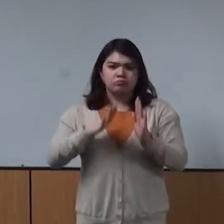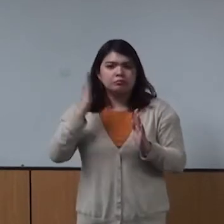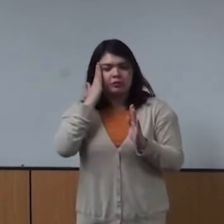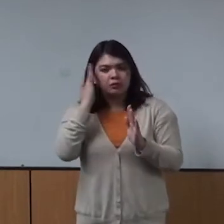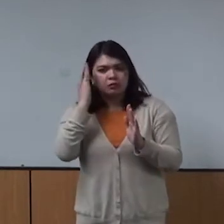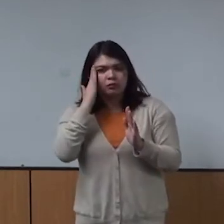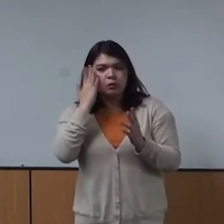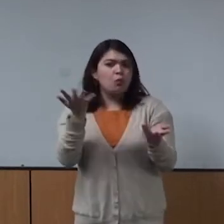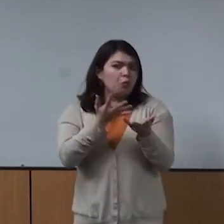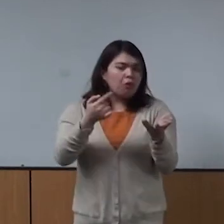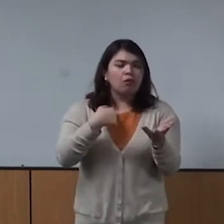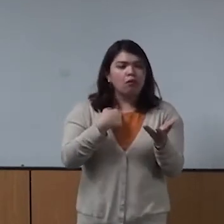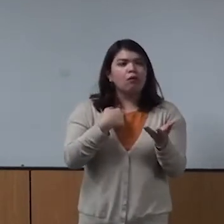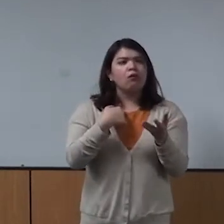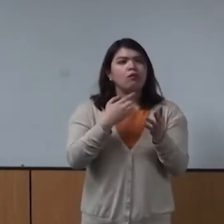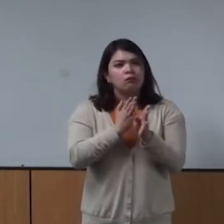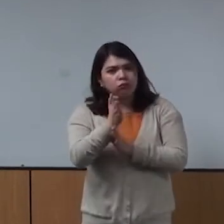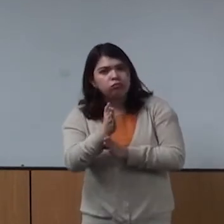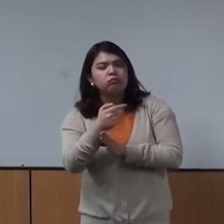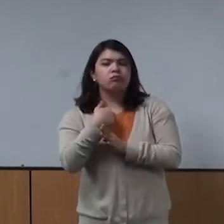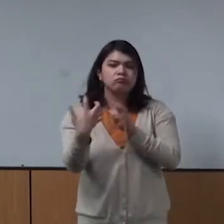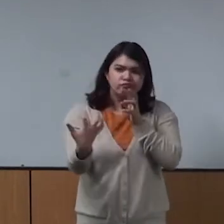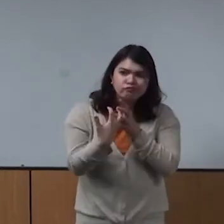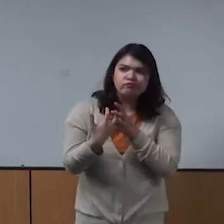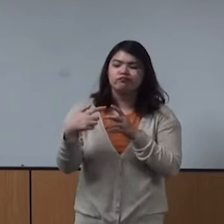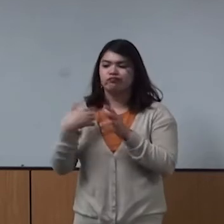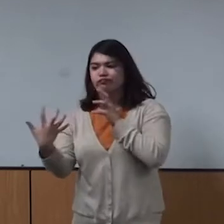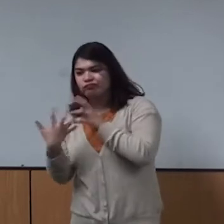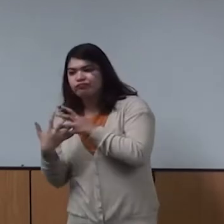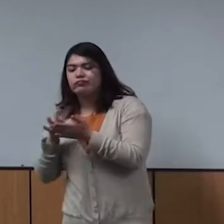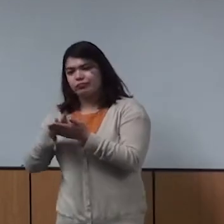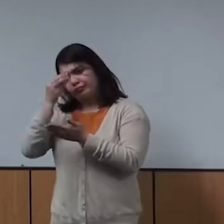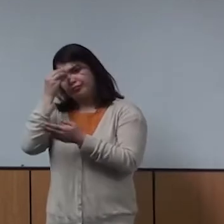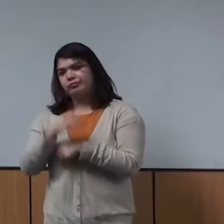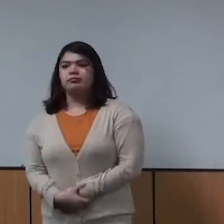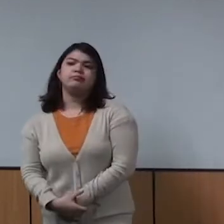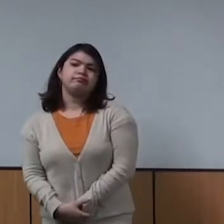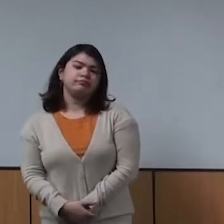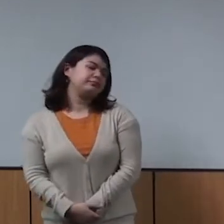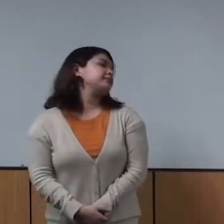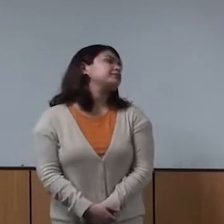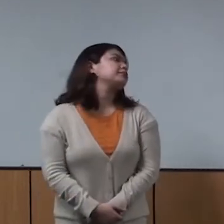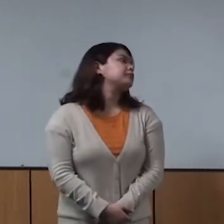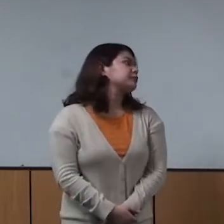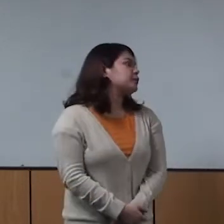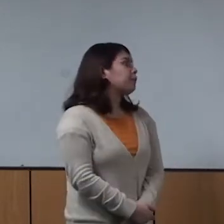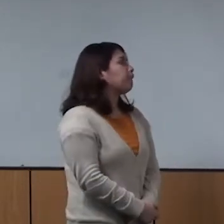know where he will direct himself in terms of learning.